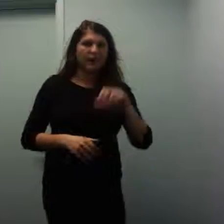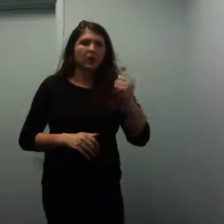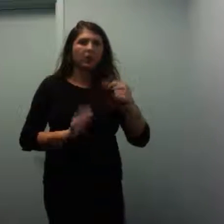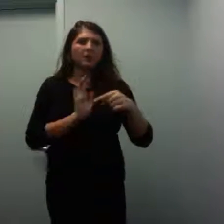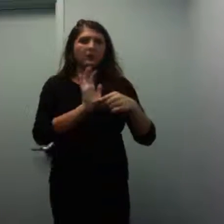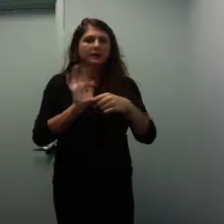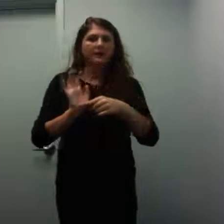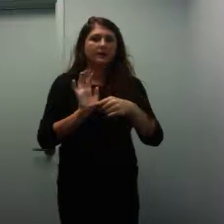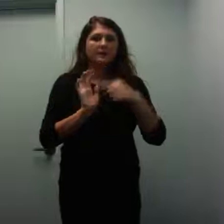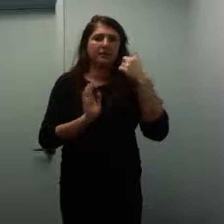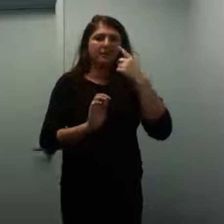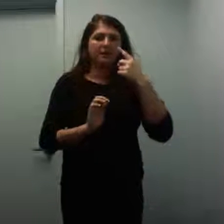Nice dirty sponge here.